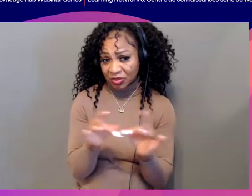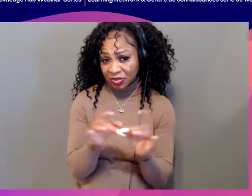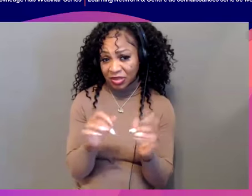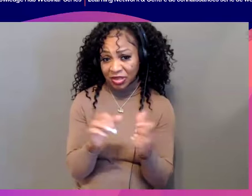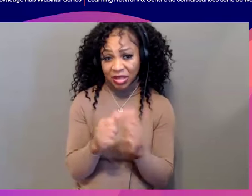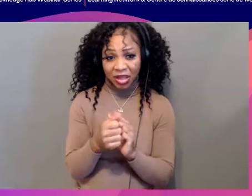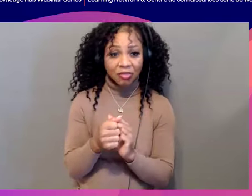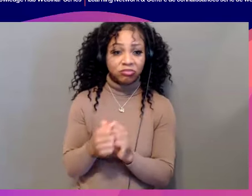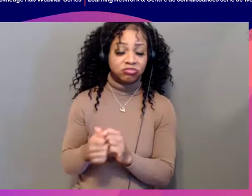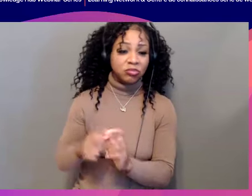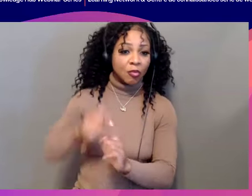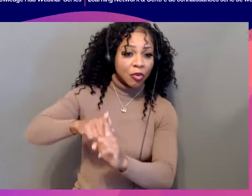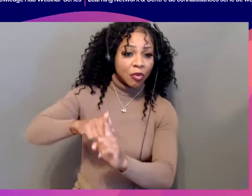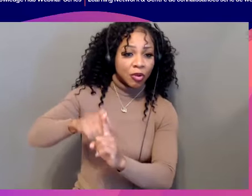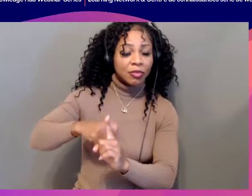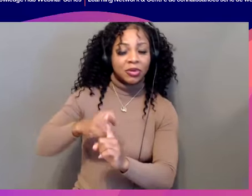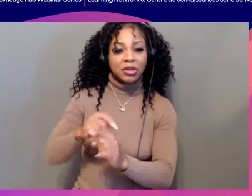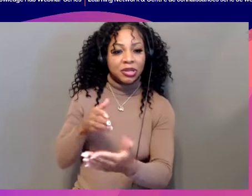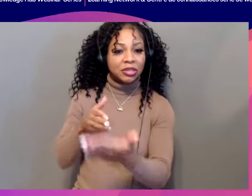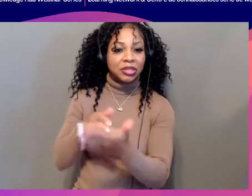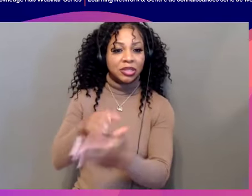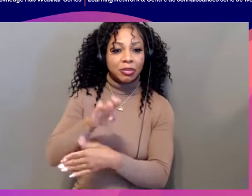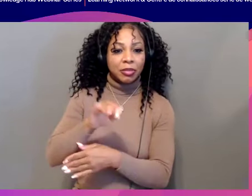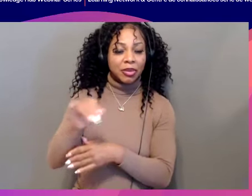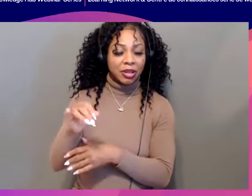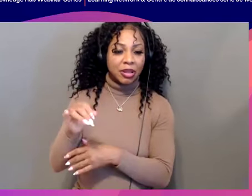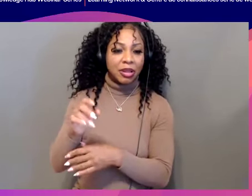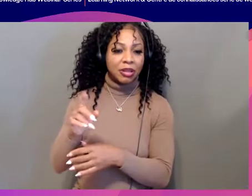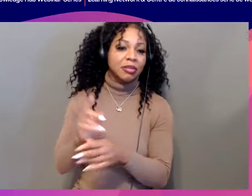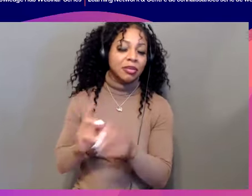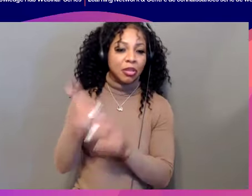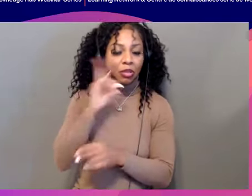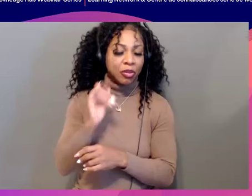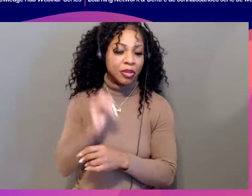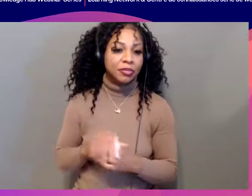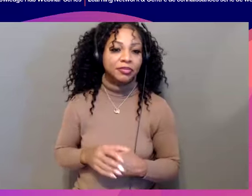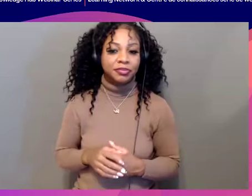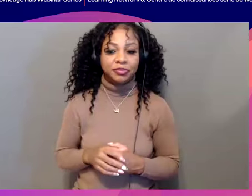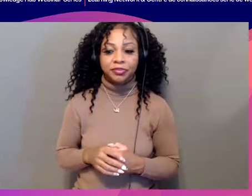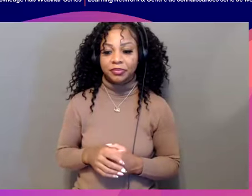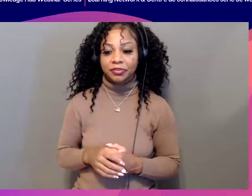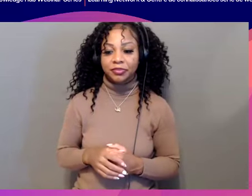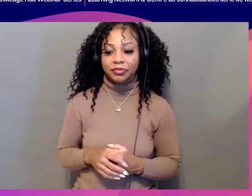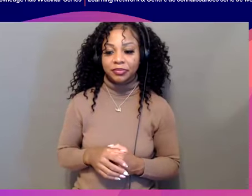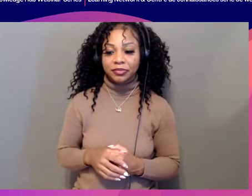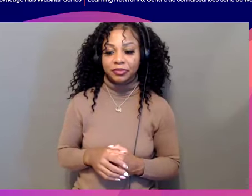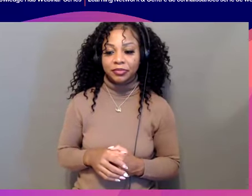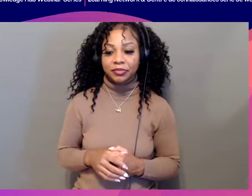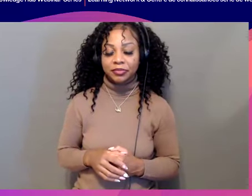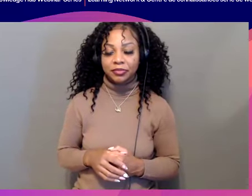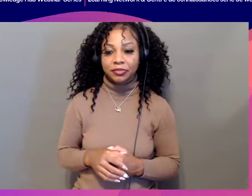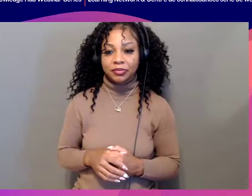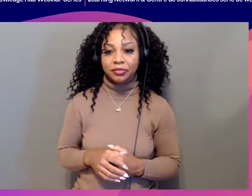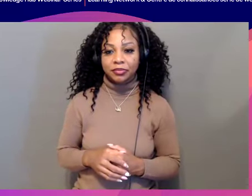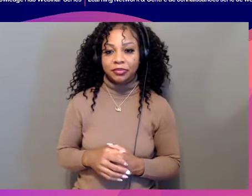that microaggressions against bisexual individuals might show up in the workplace? Yes, so a lot